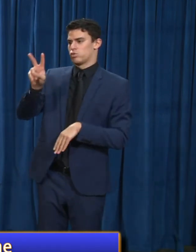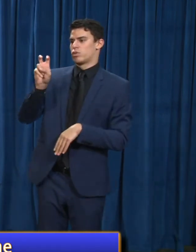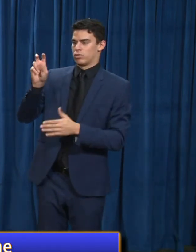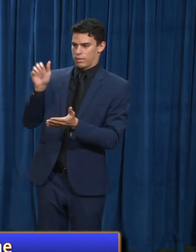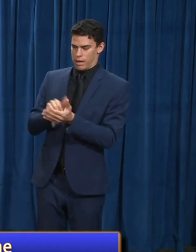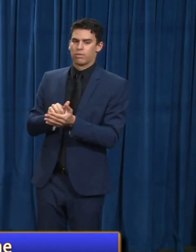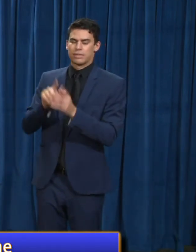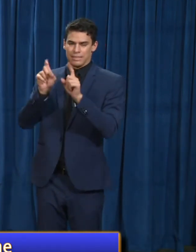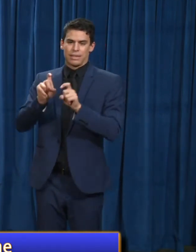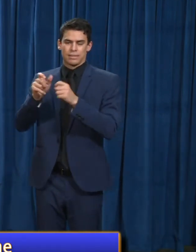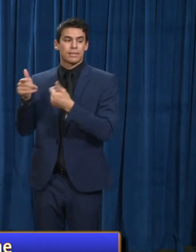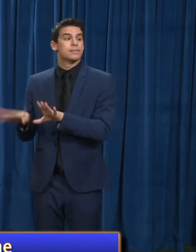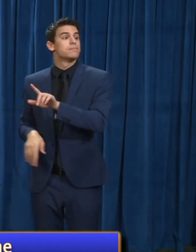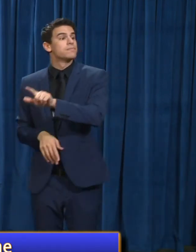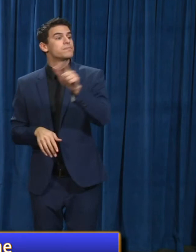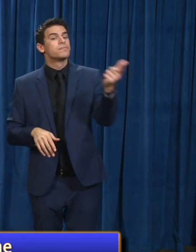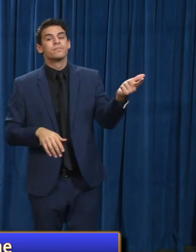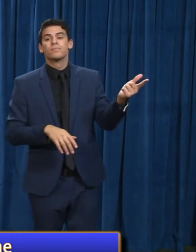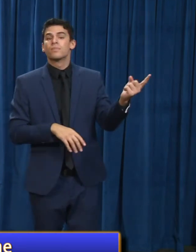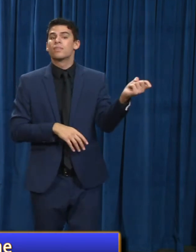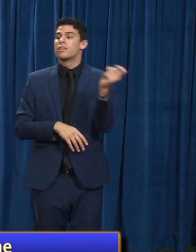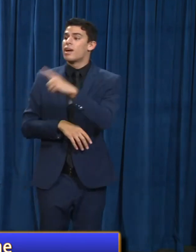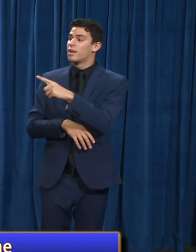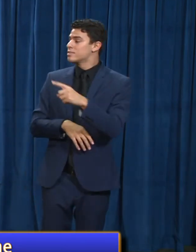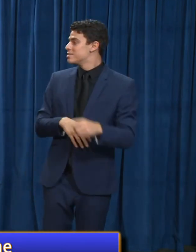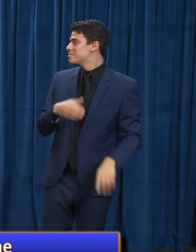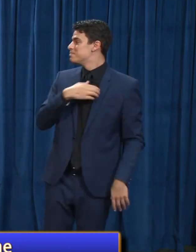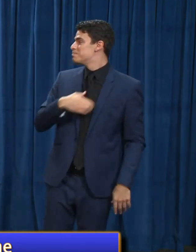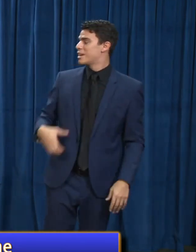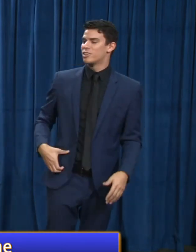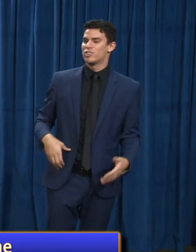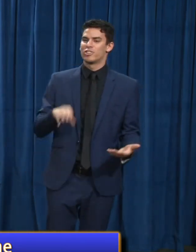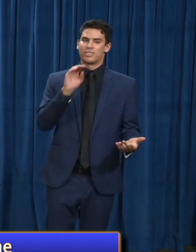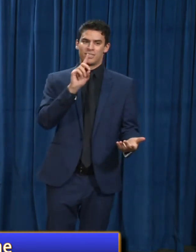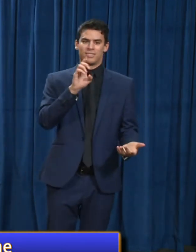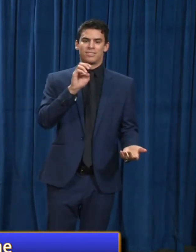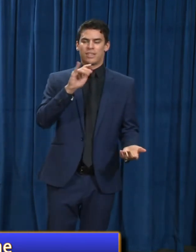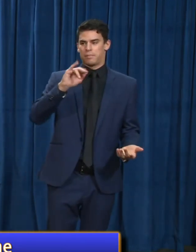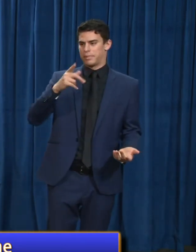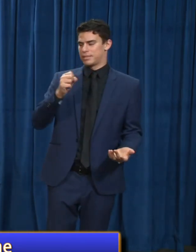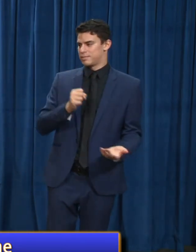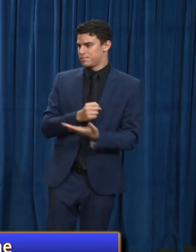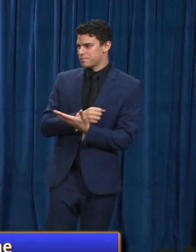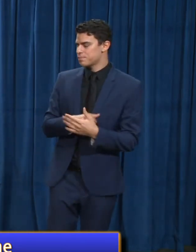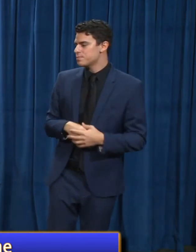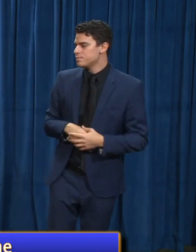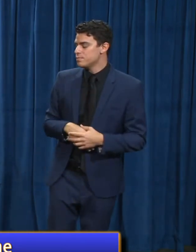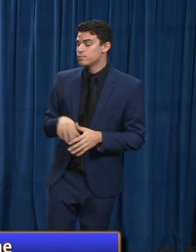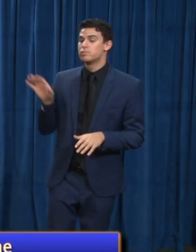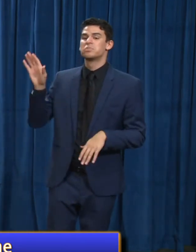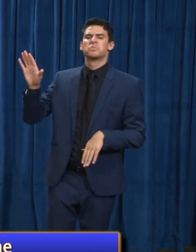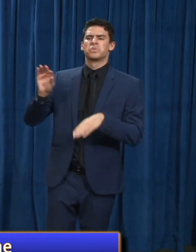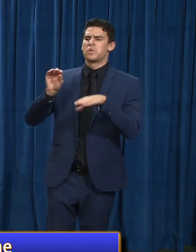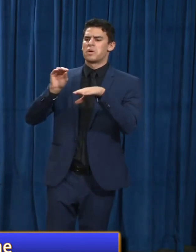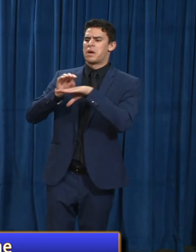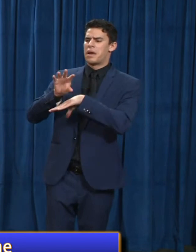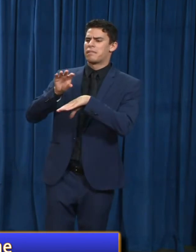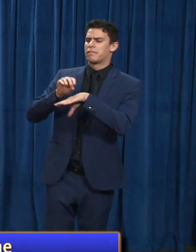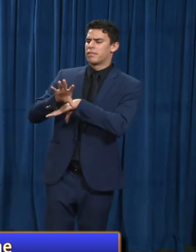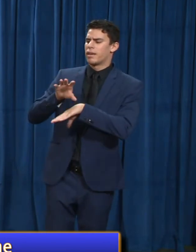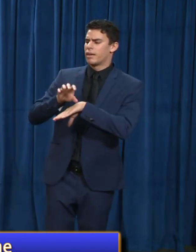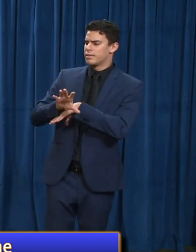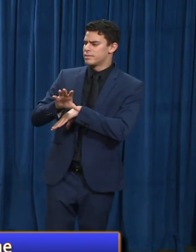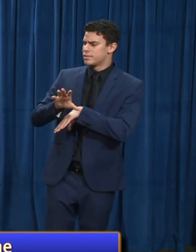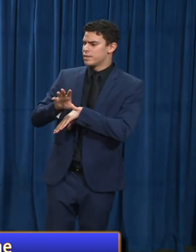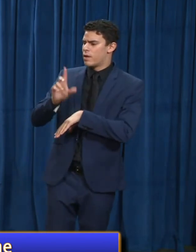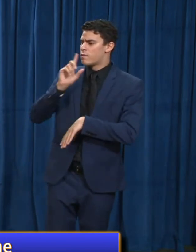Hey, Jerry asking for Mayor Jerry Demings, please, Channel 6. What's your advice for people or words for folks who may want to